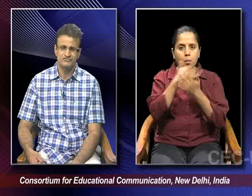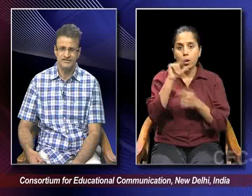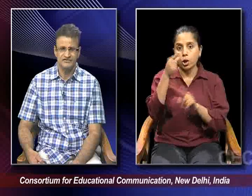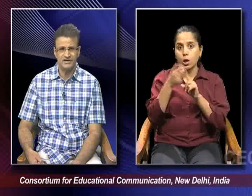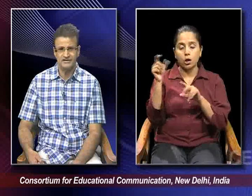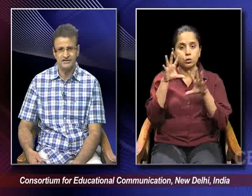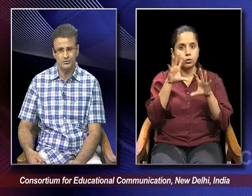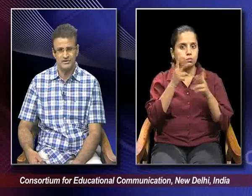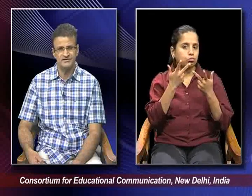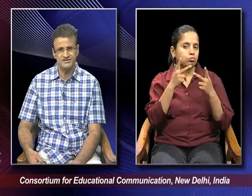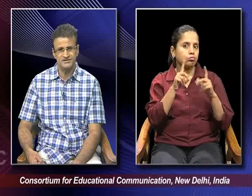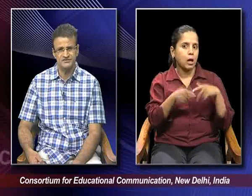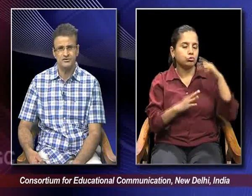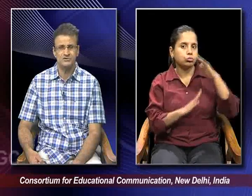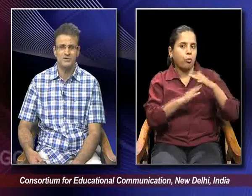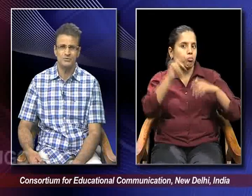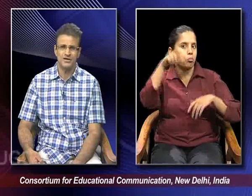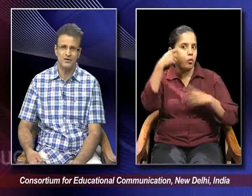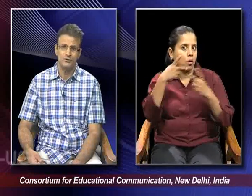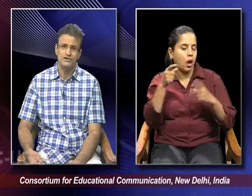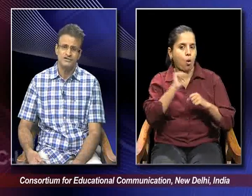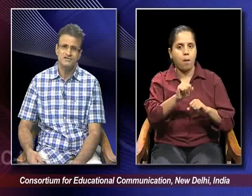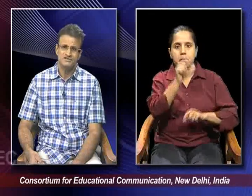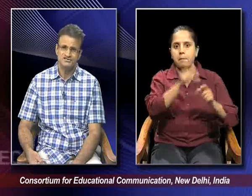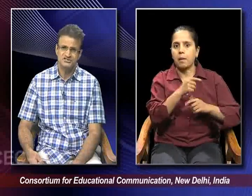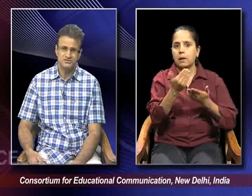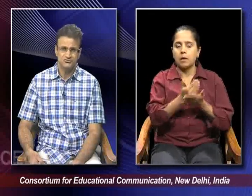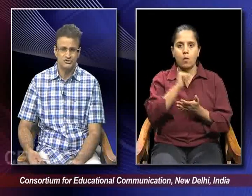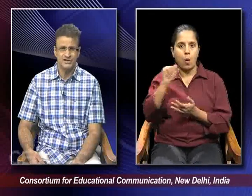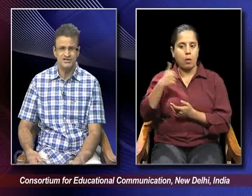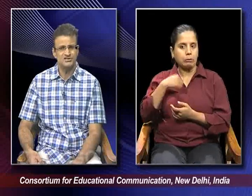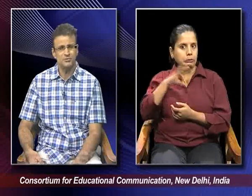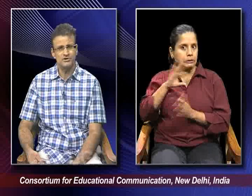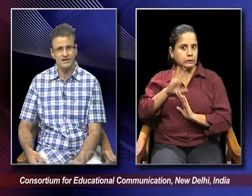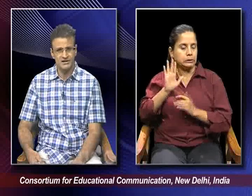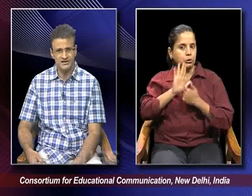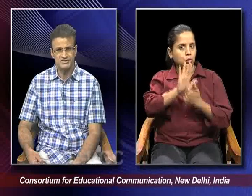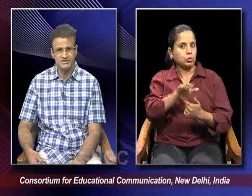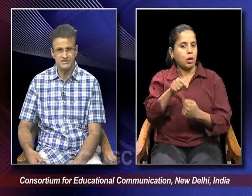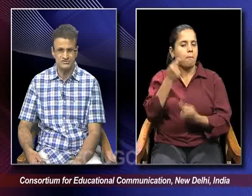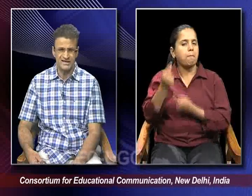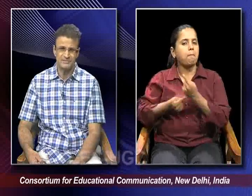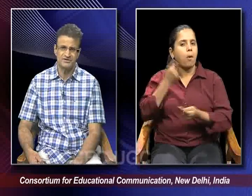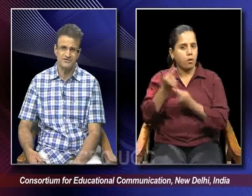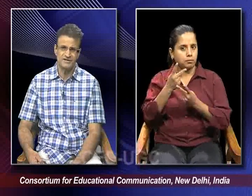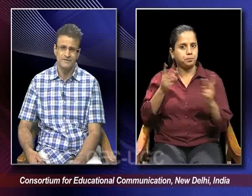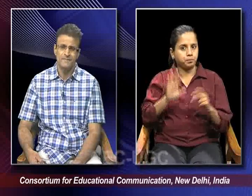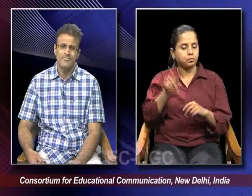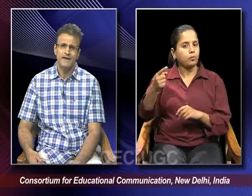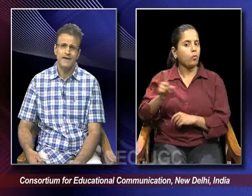of safeguarding their own interests. We talked about how the censorship was largely political in nature, it was